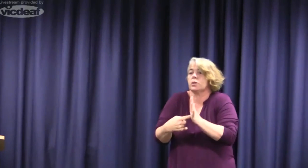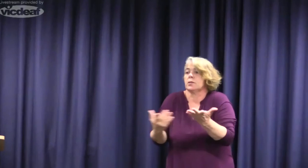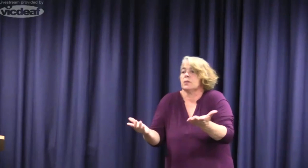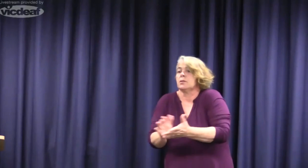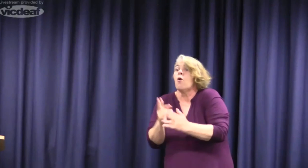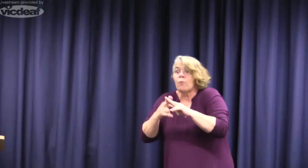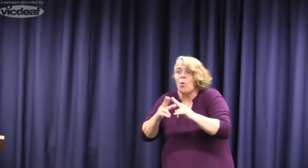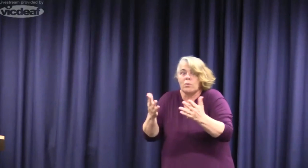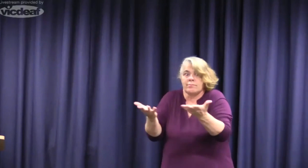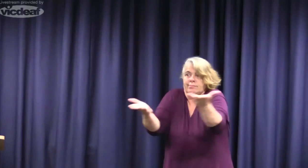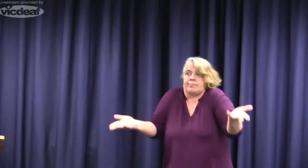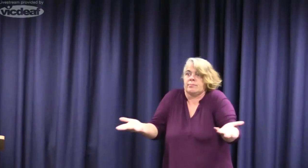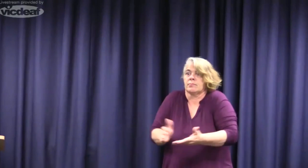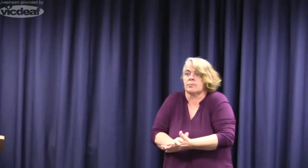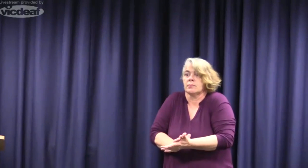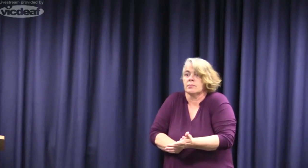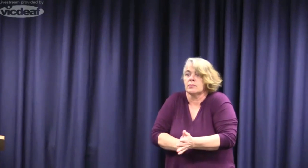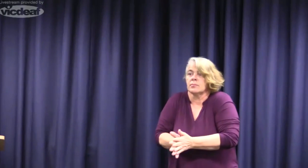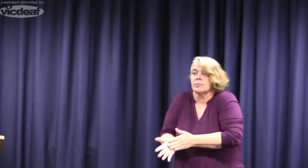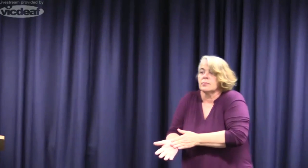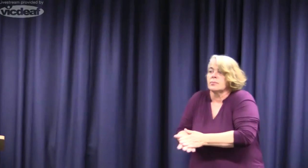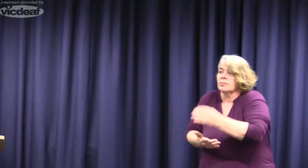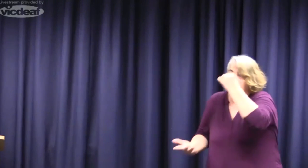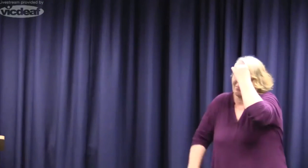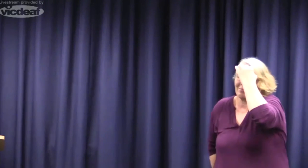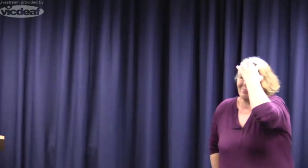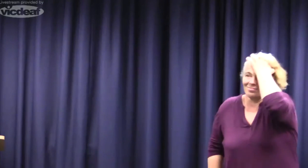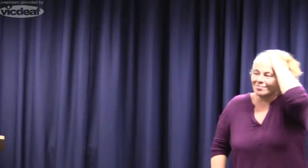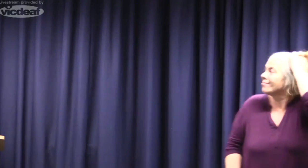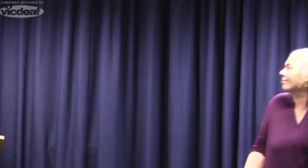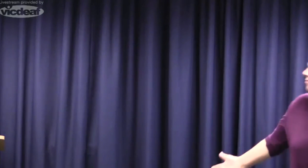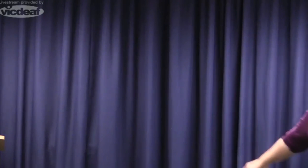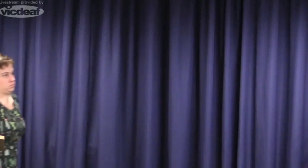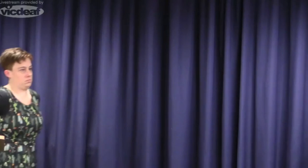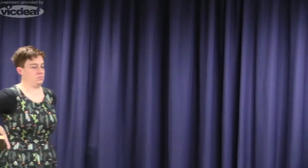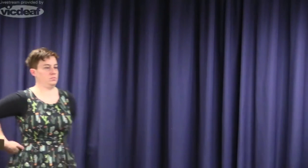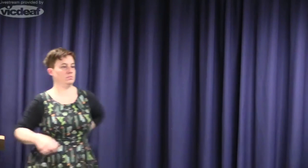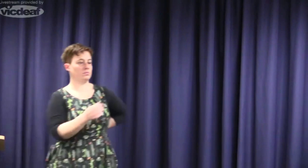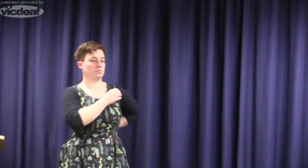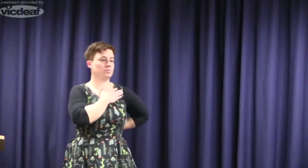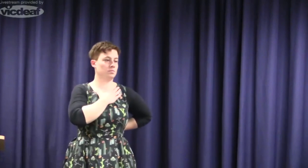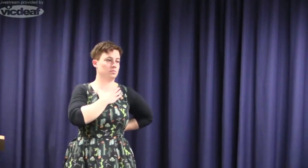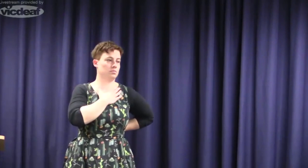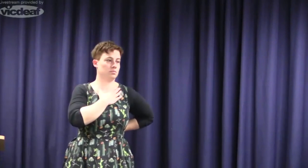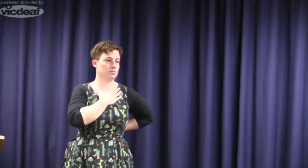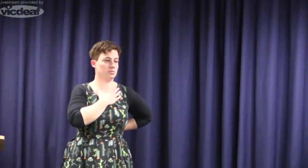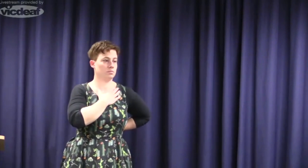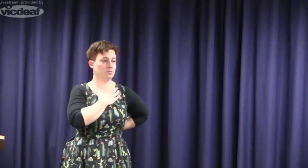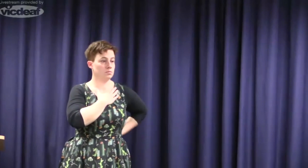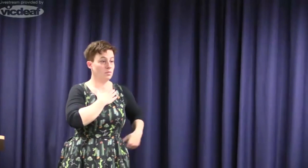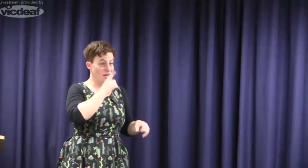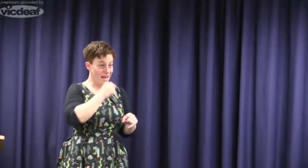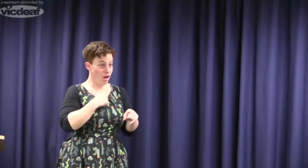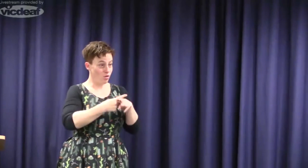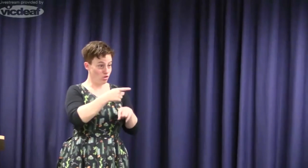People need understanding about what VRI, video relay interpreting, is. And we need access to it